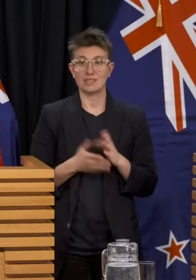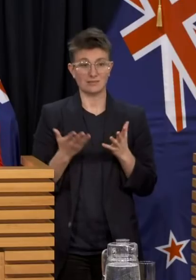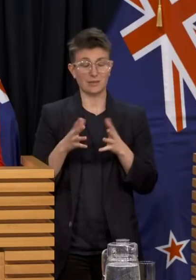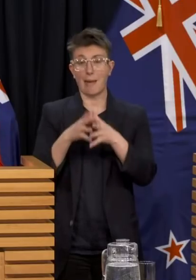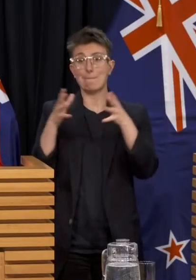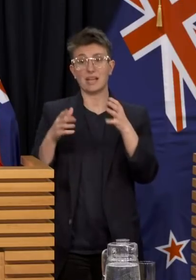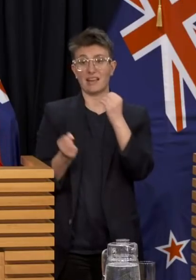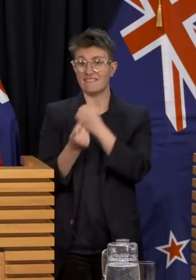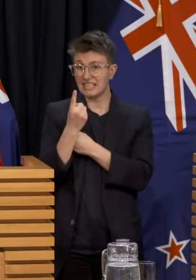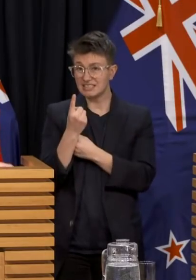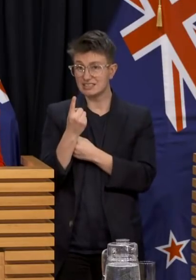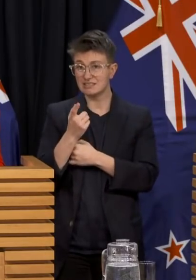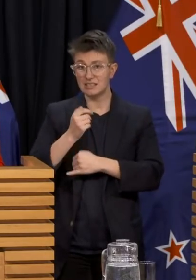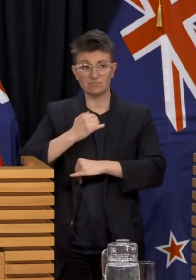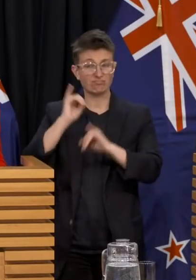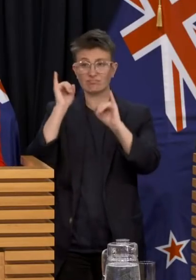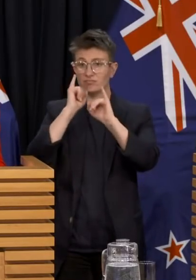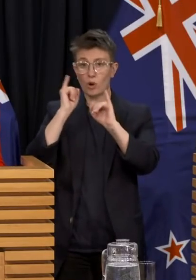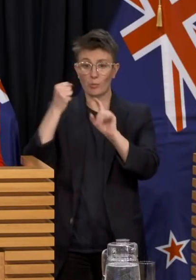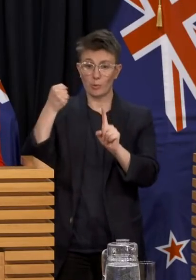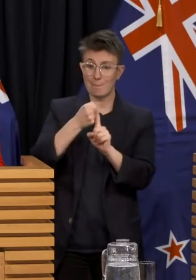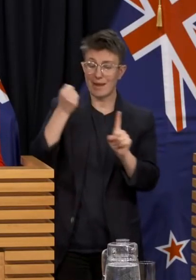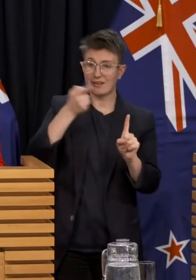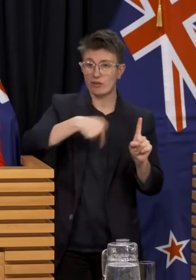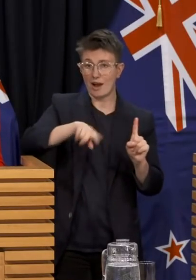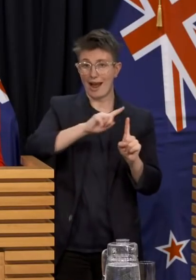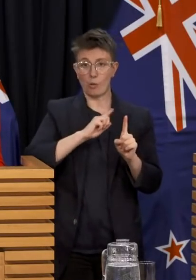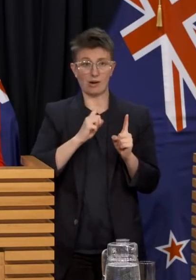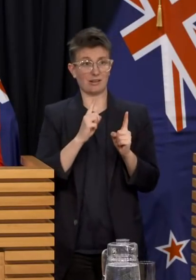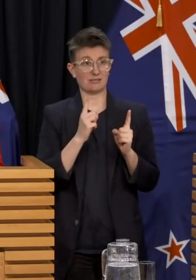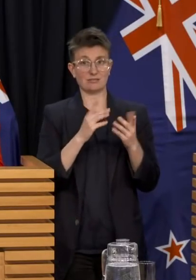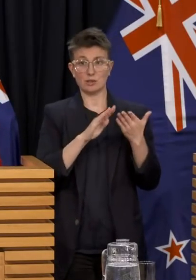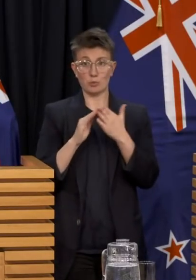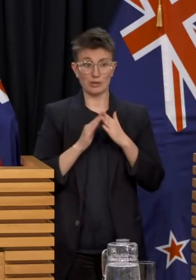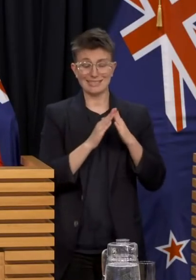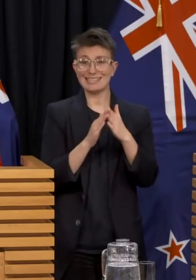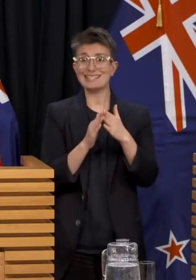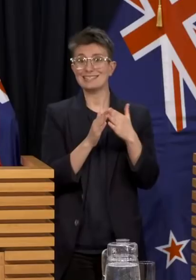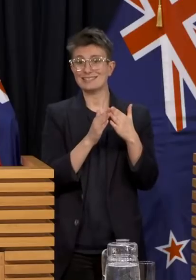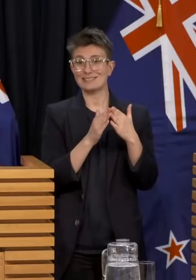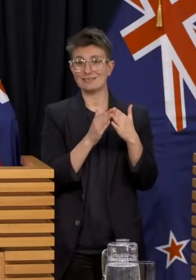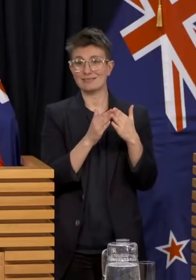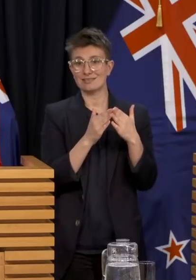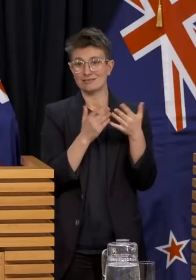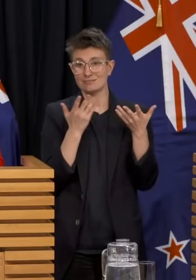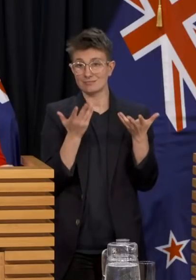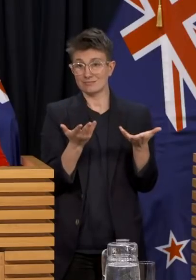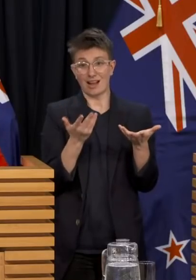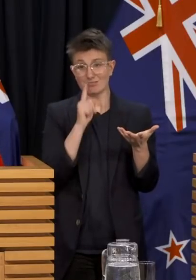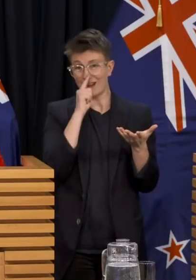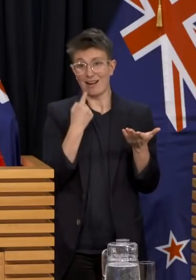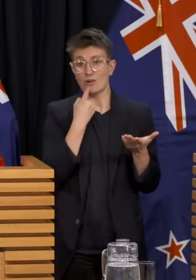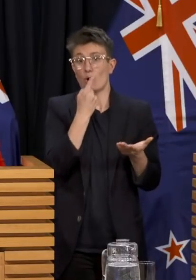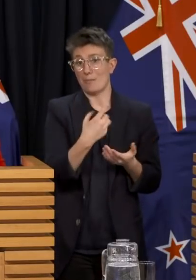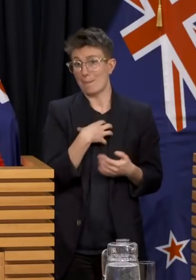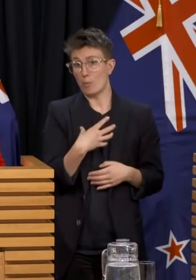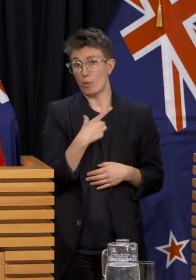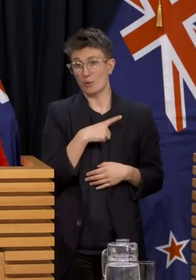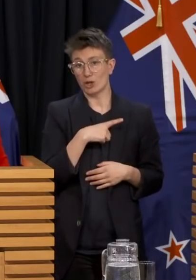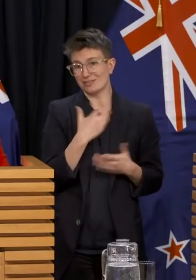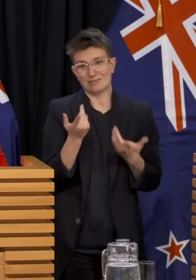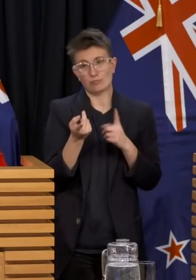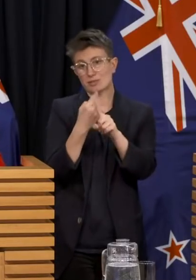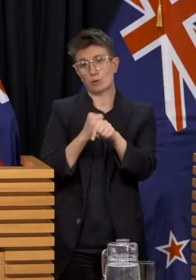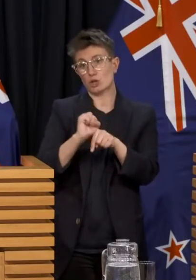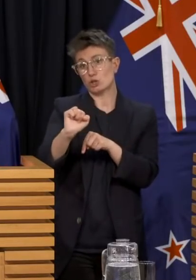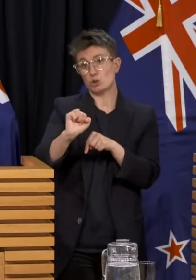an extraordinary impact on our Muslim communities in the entire country. I can't really comment further than that because I'm only responding